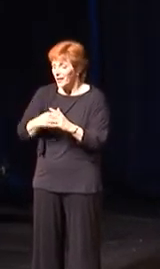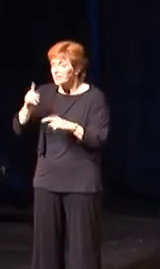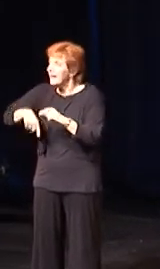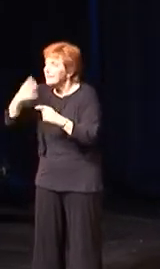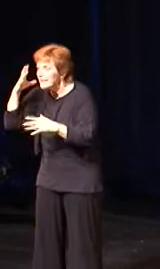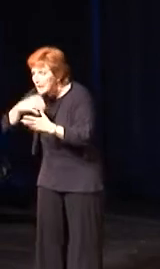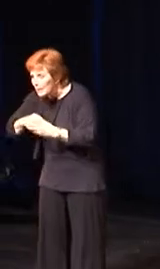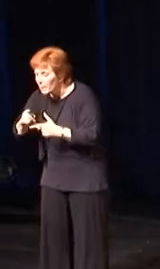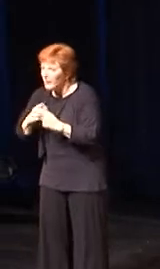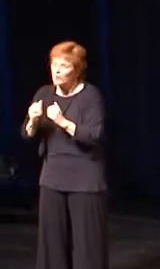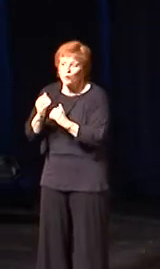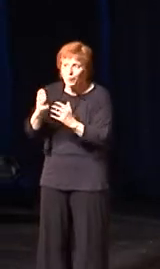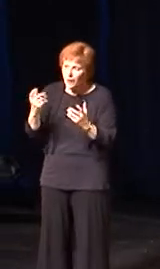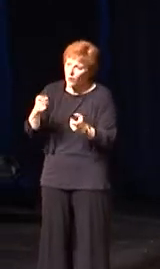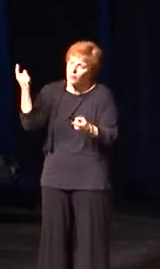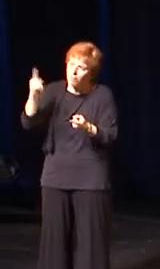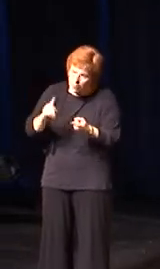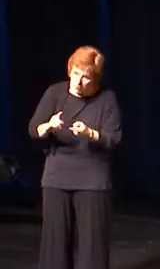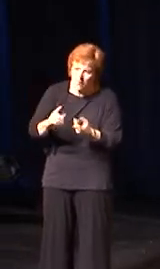Then you've got to cut it back.